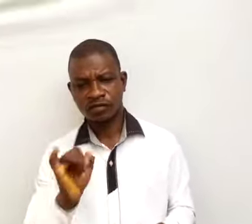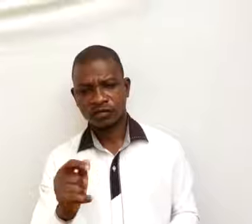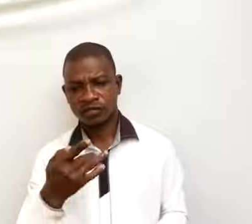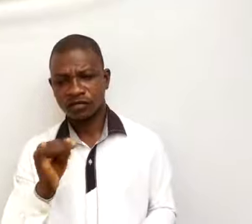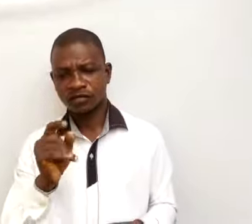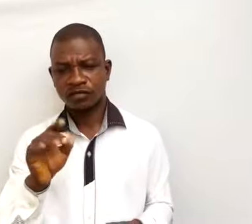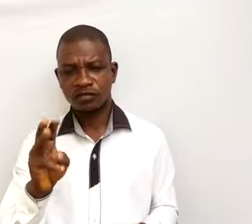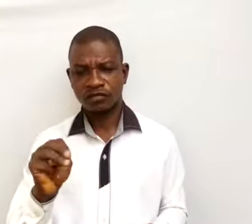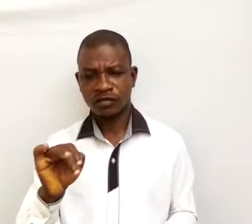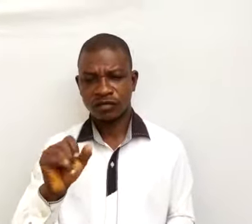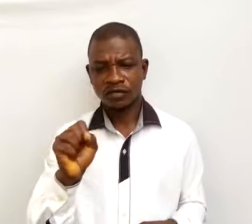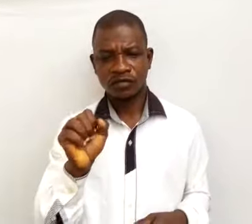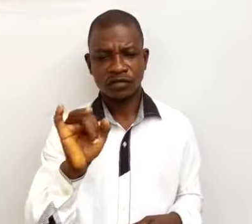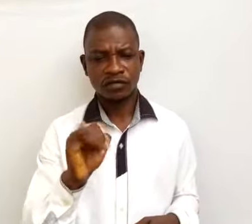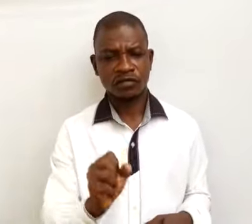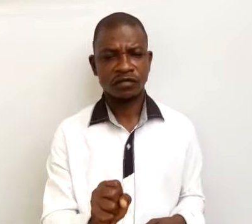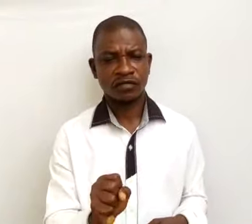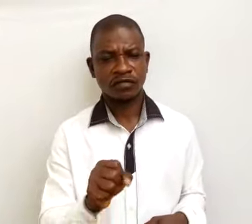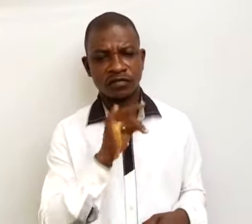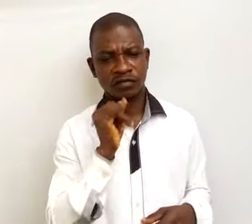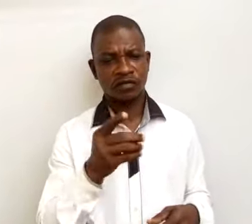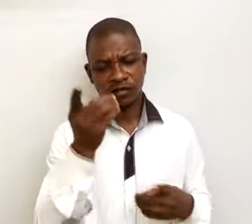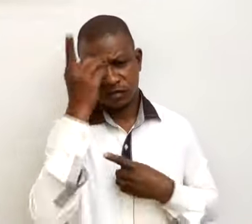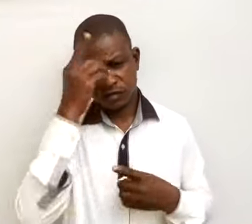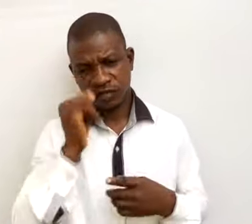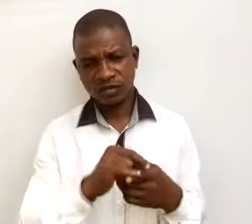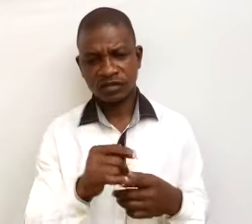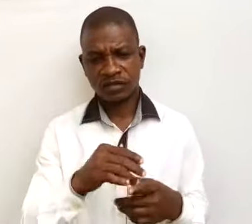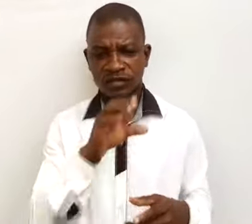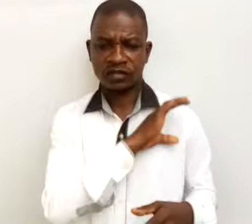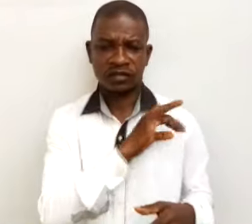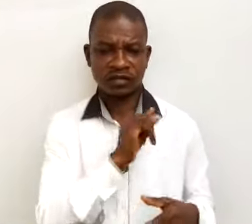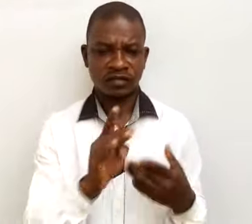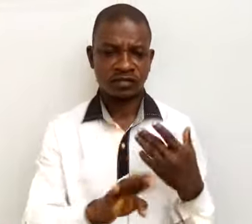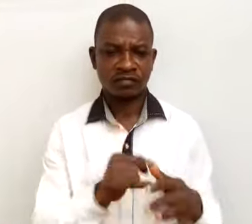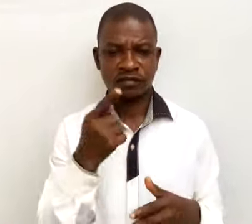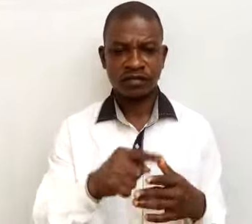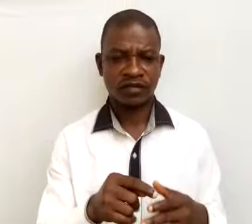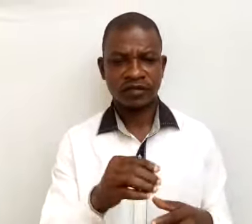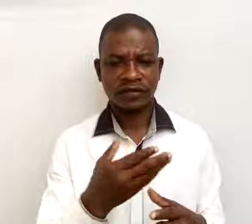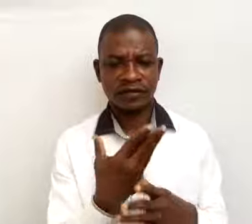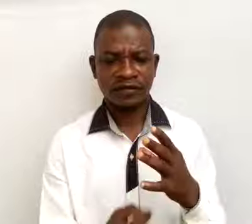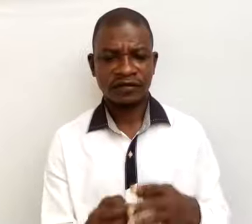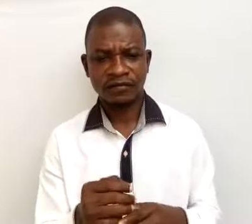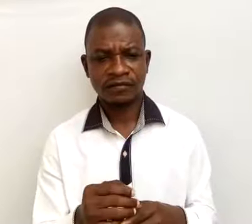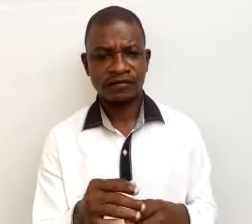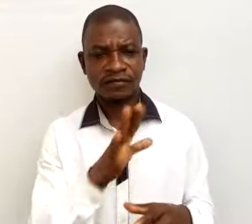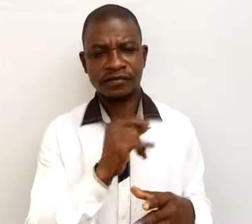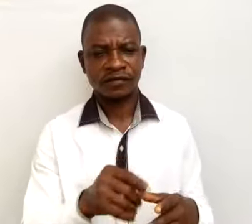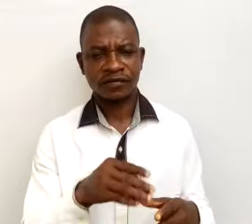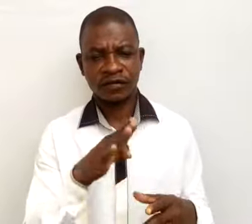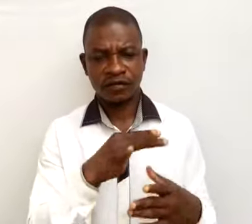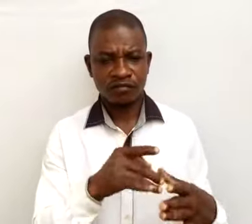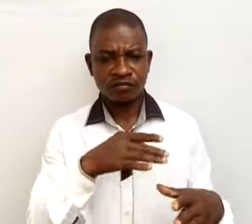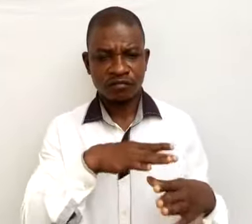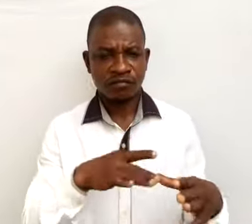schistosomiasis, a disease characterized by the abscesses and bleeding